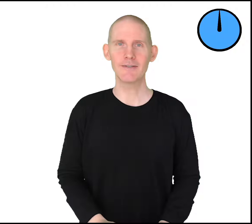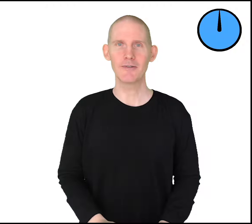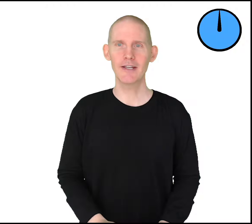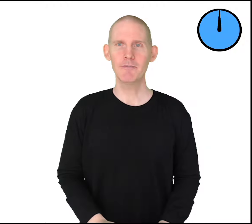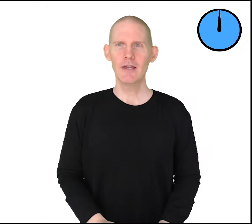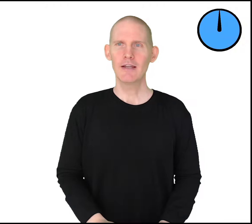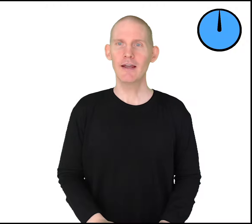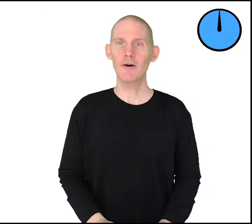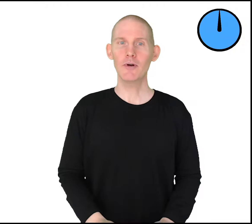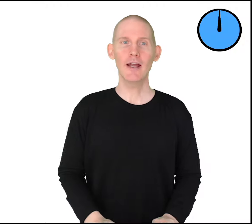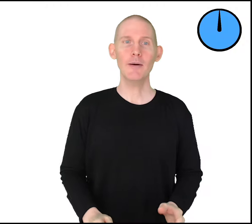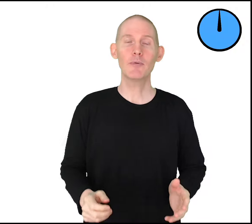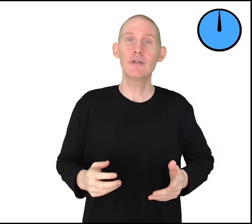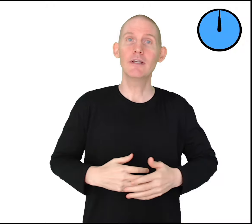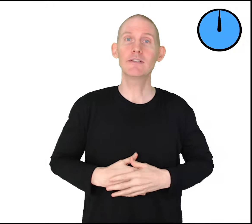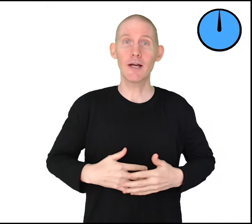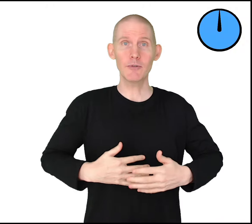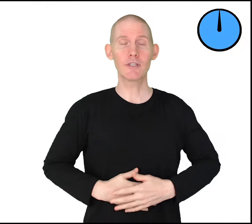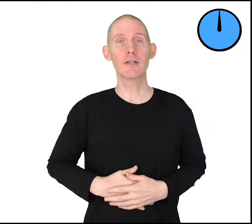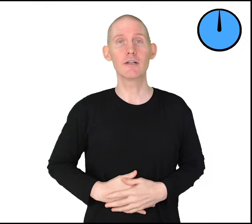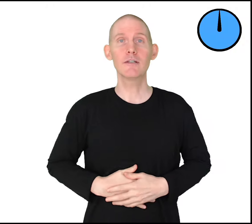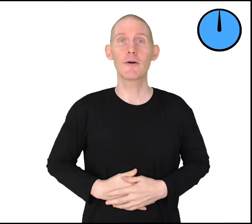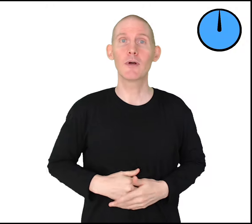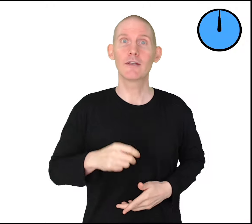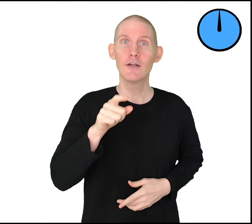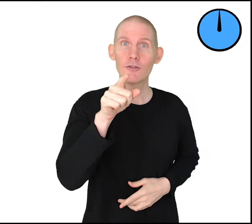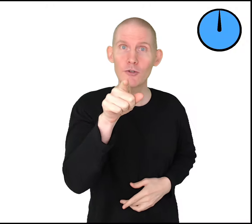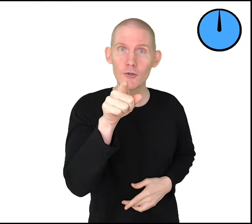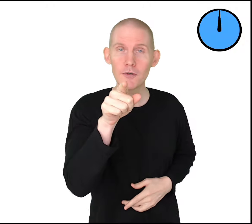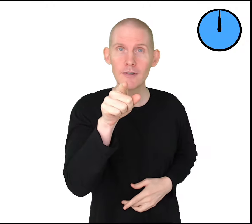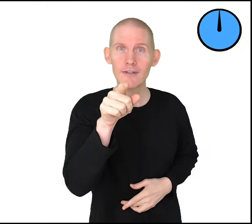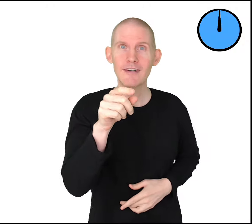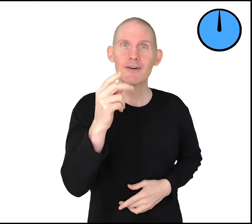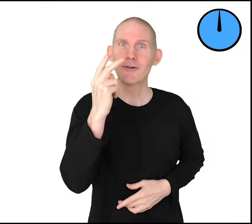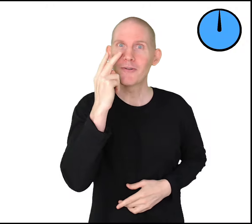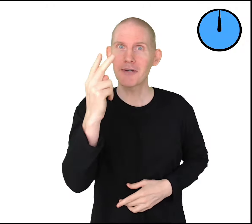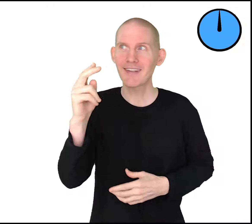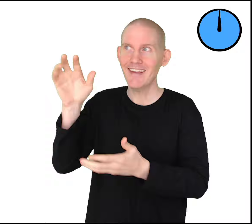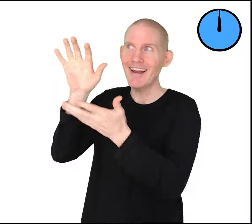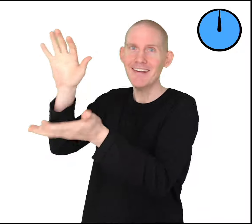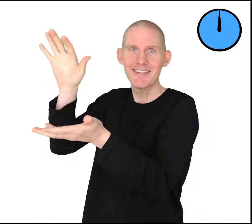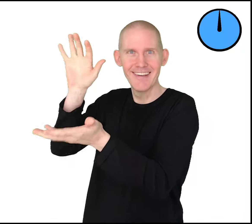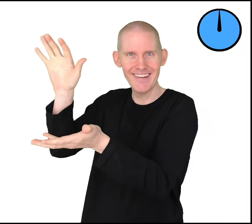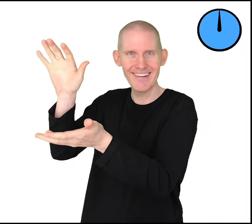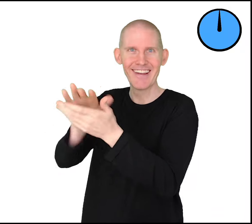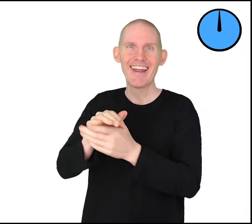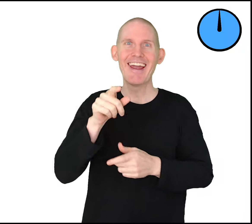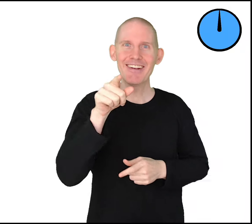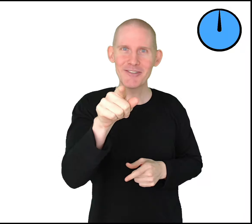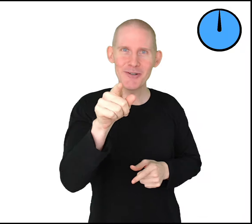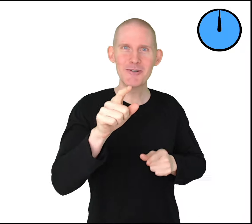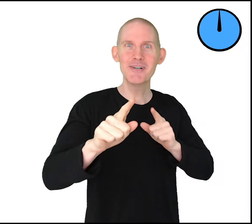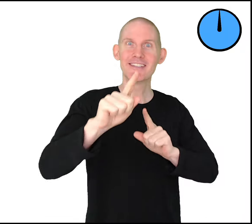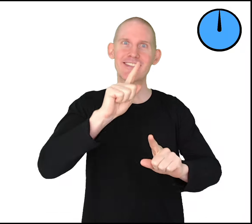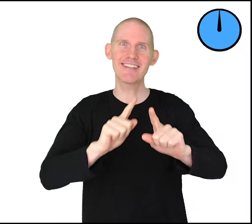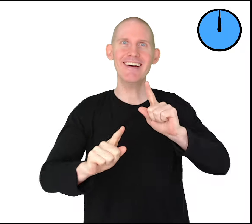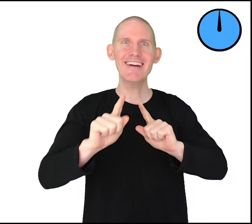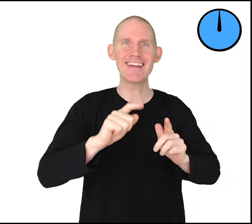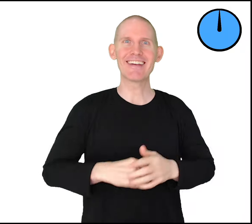right? Now, what happened is I was here and I went, you, look at that, and you sign.